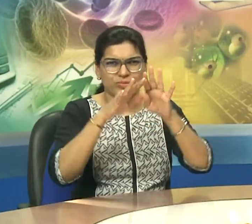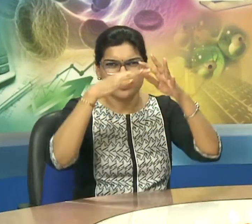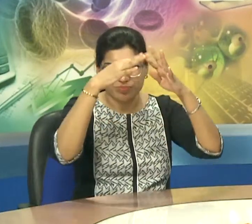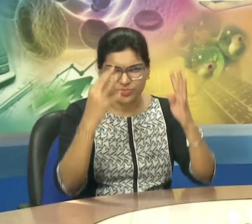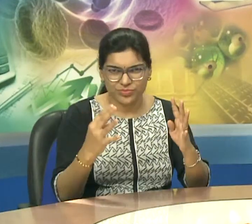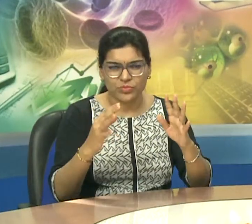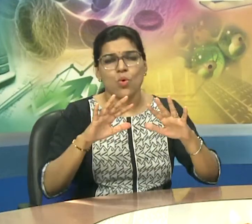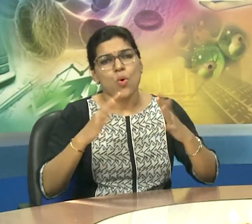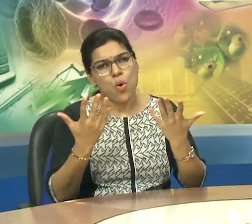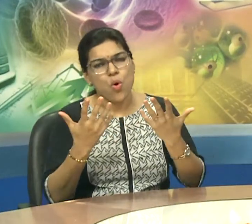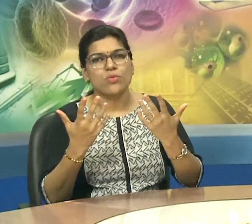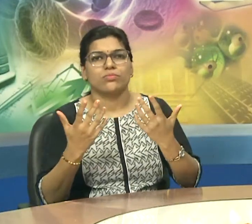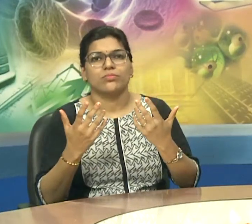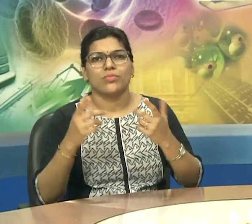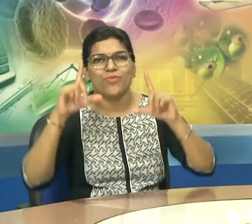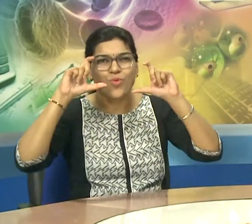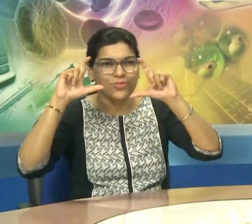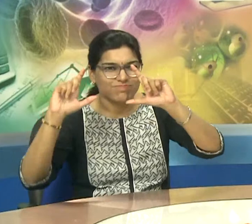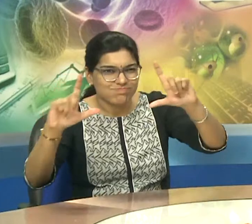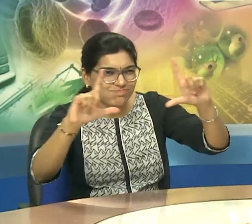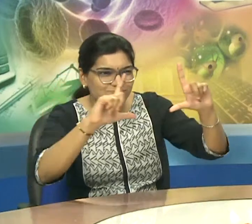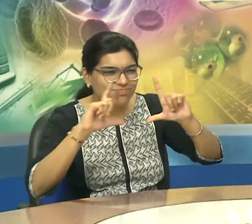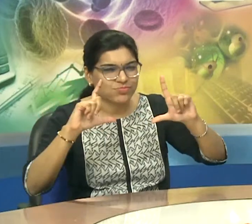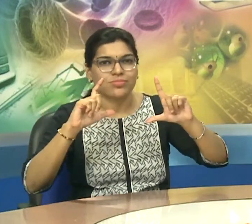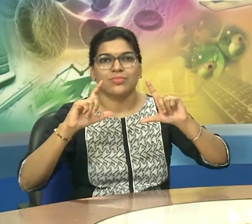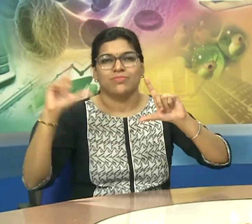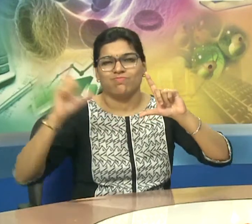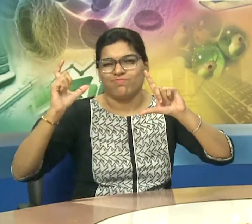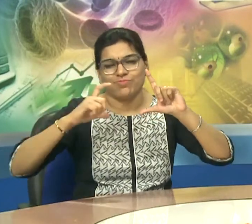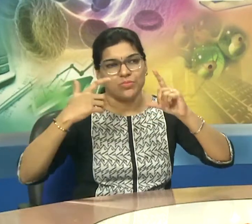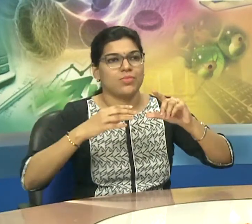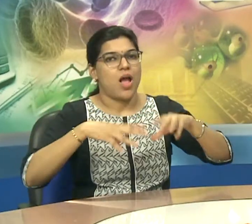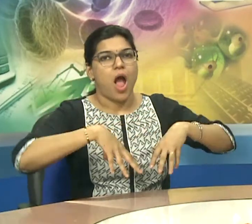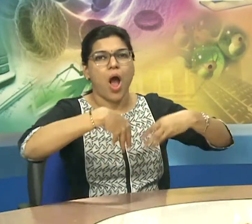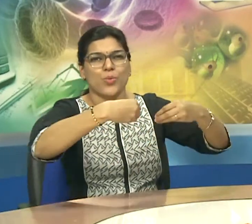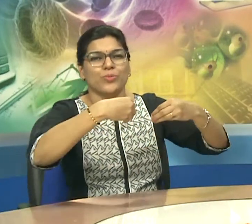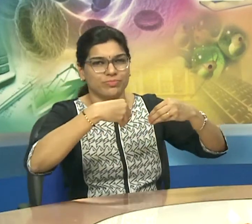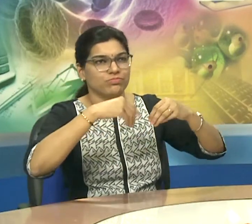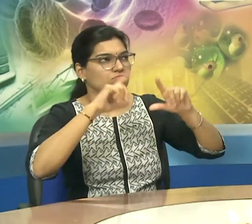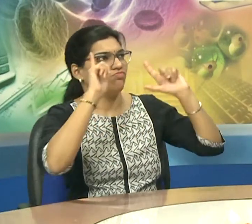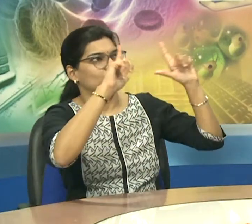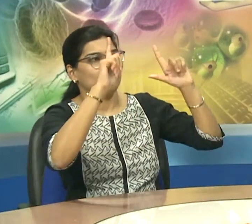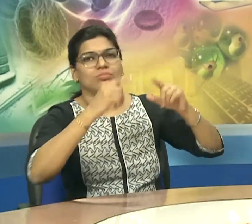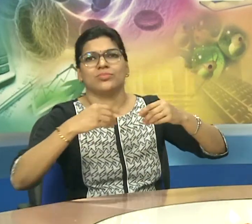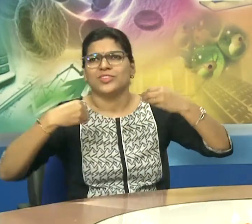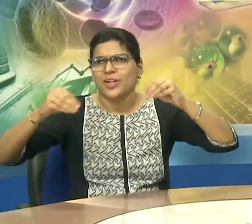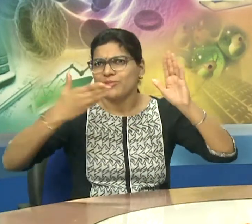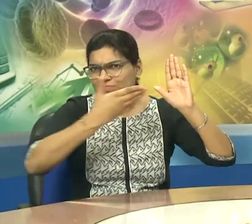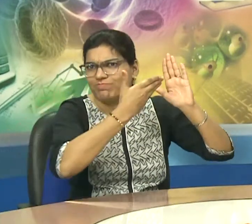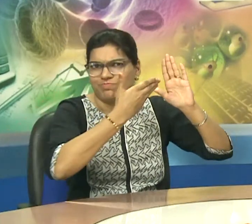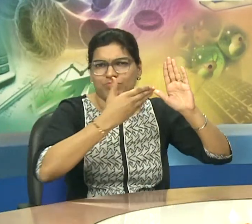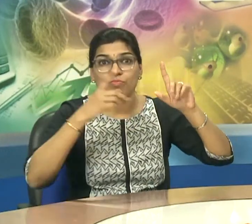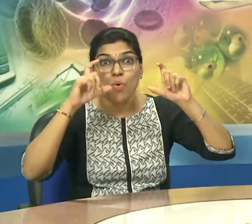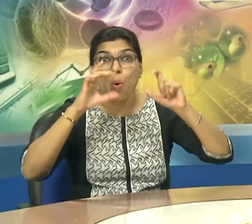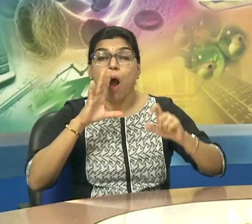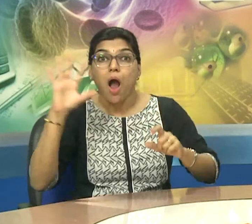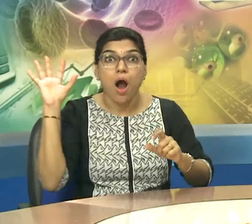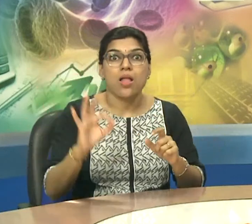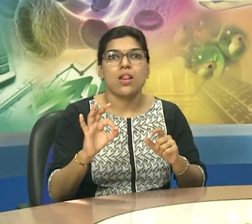And caging and displaying any bird or any parrot